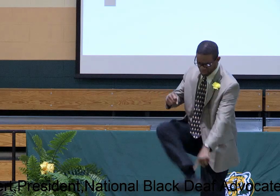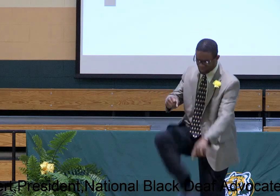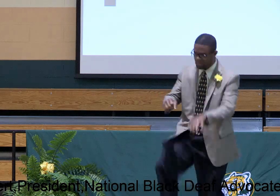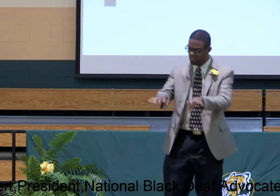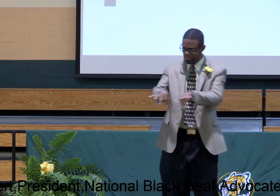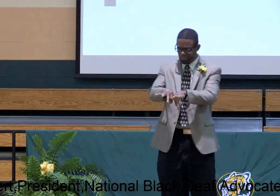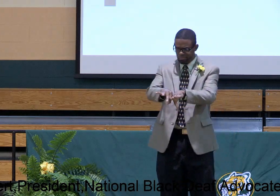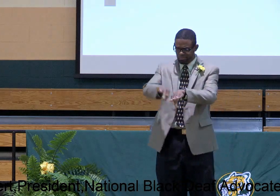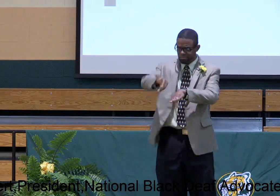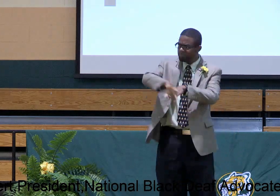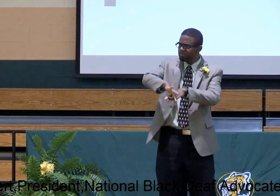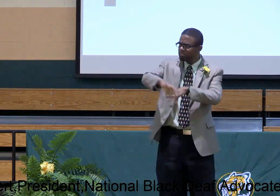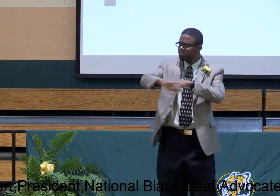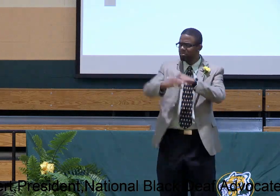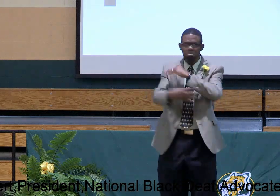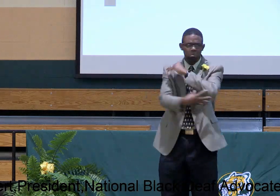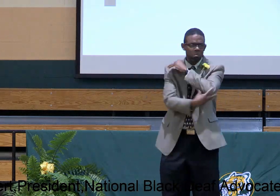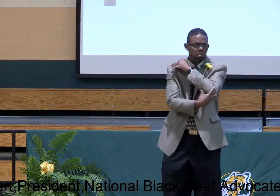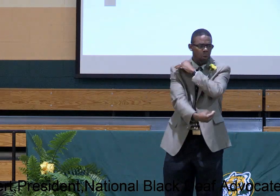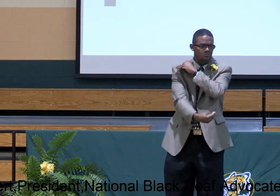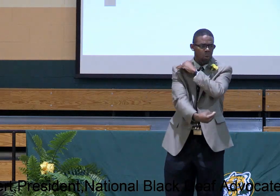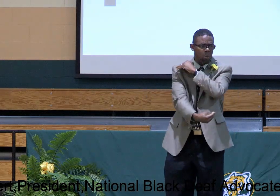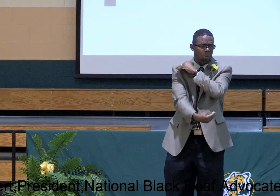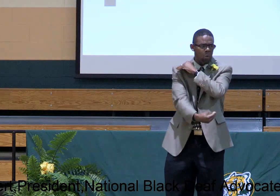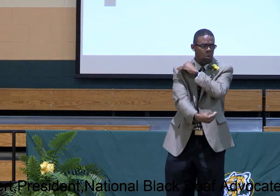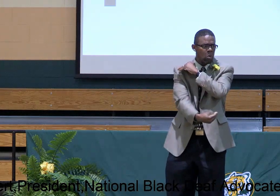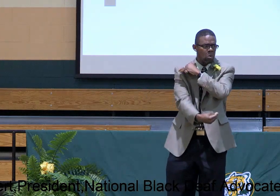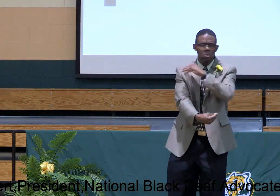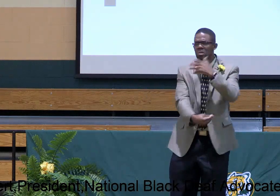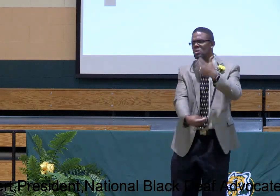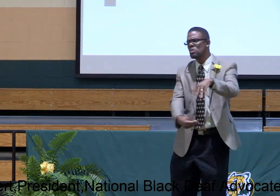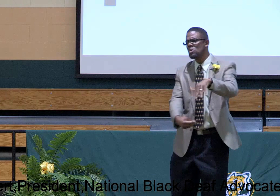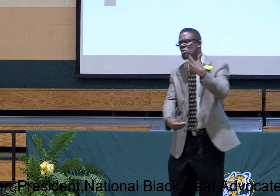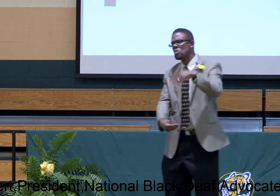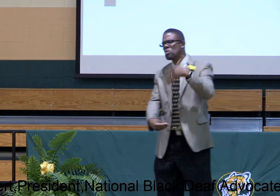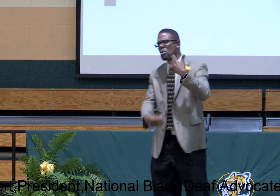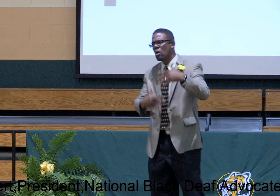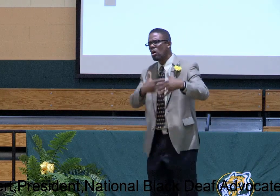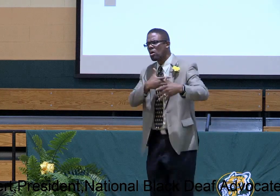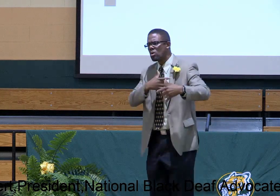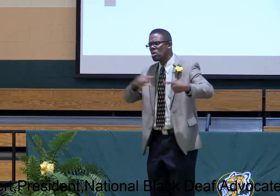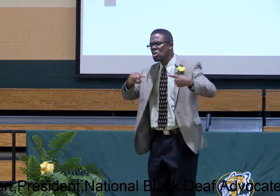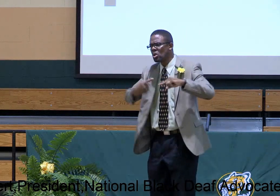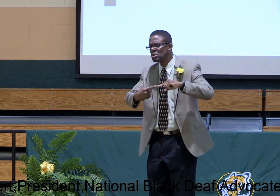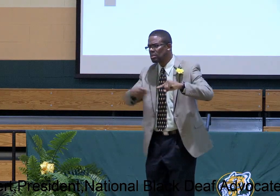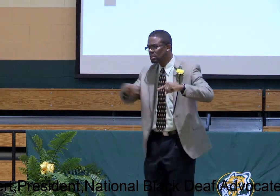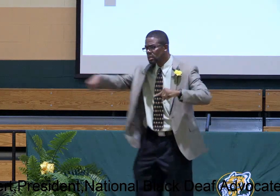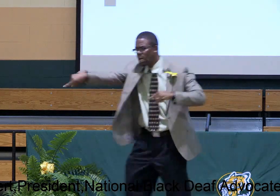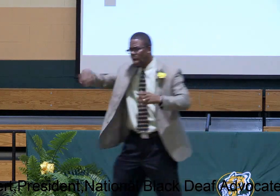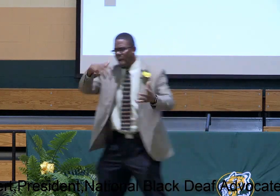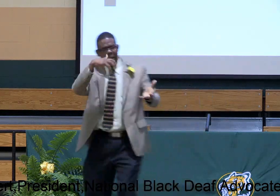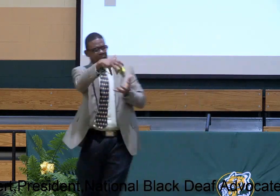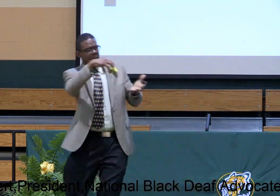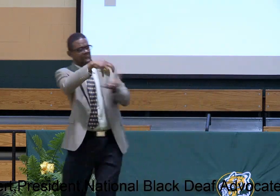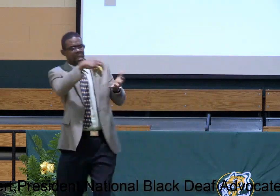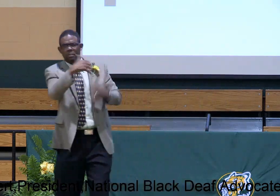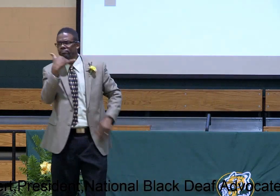in his shoes, all around the edges of his shoes. They came from just a poor family. And, you know, all that laughter and